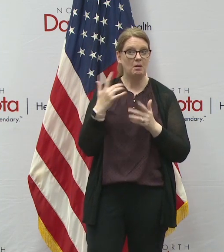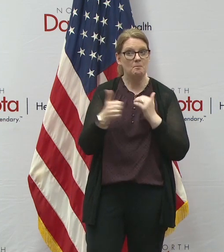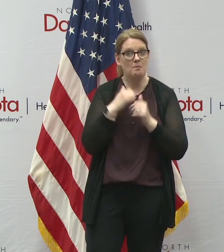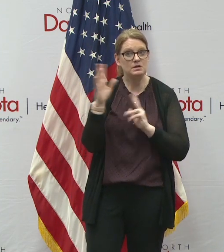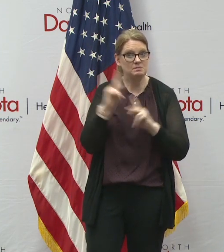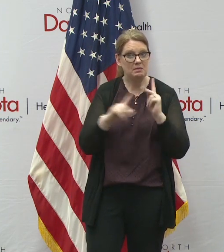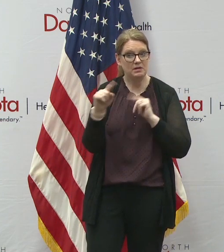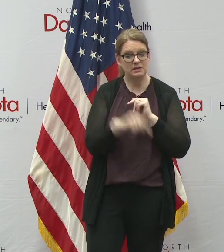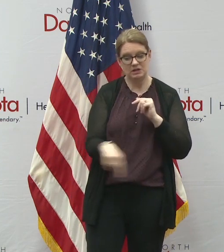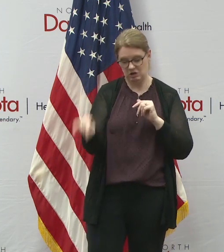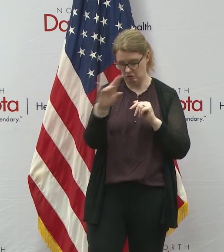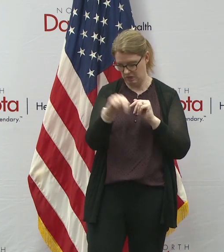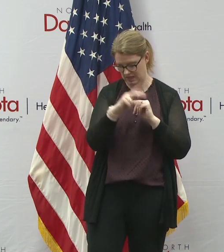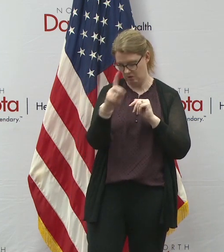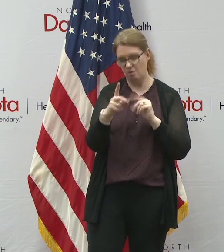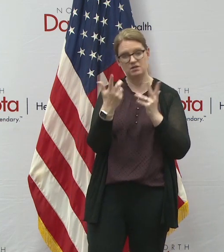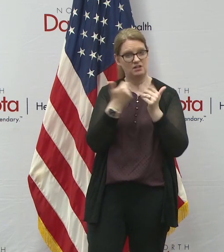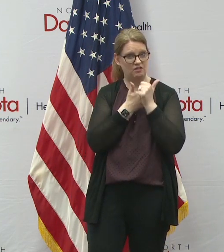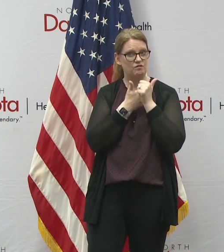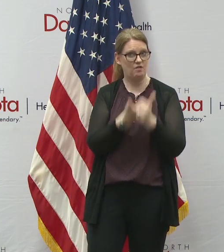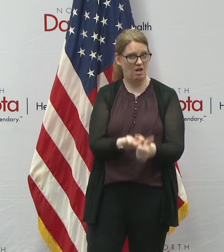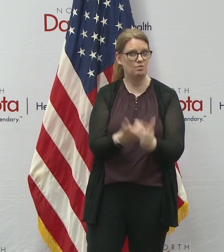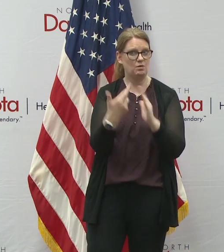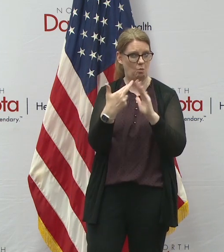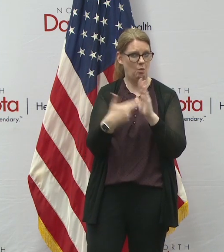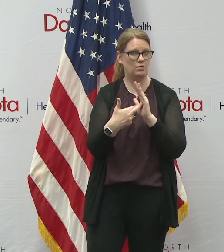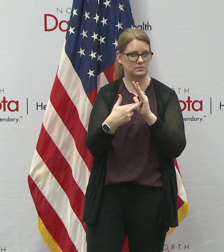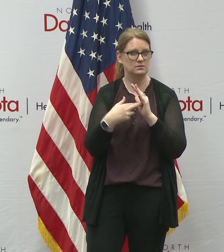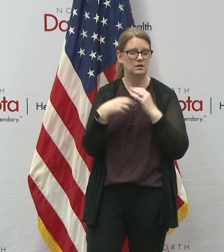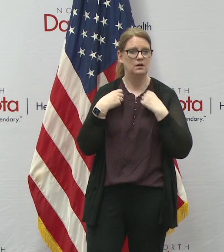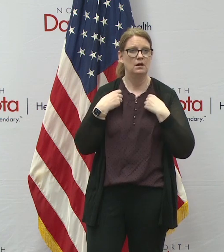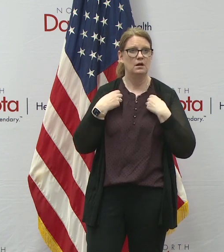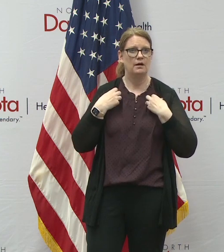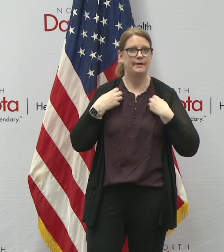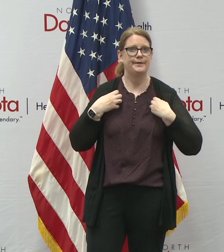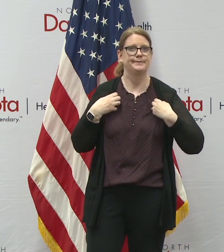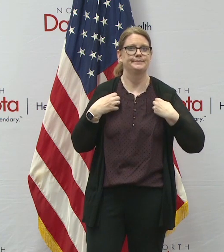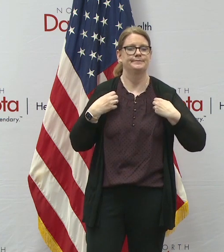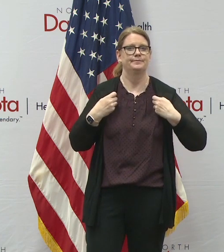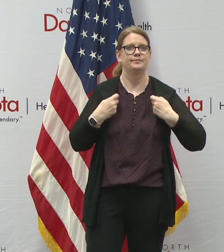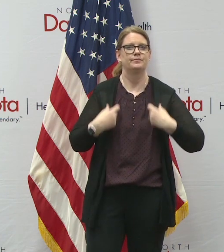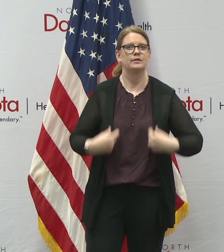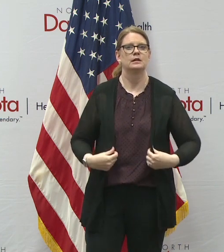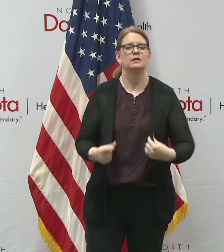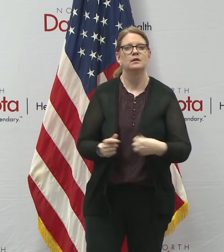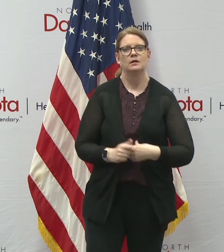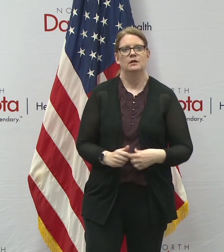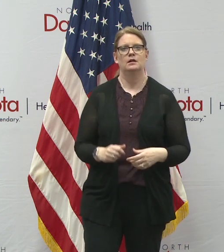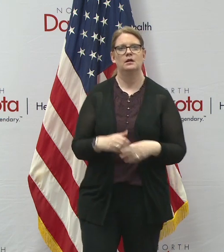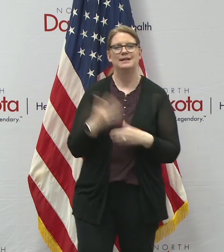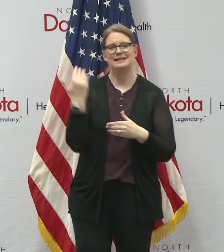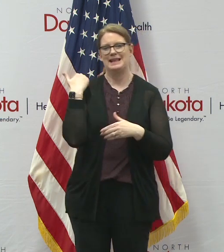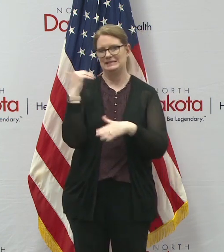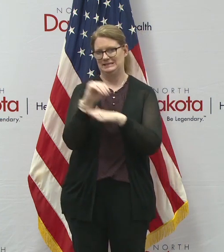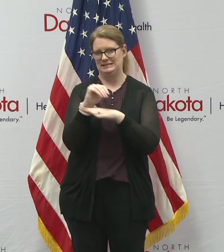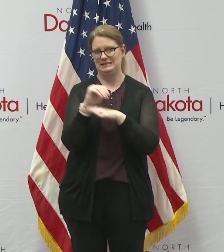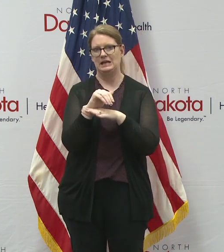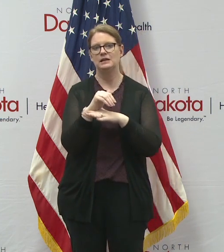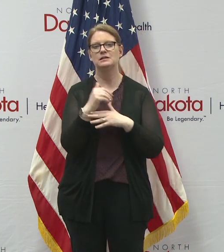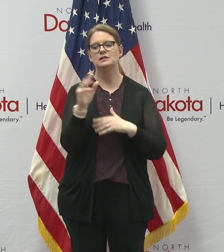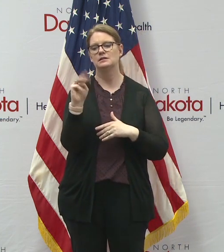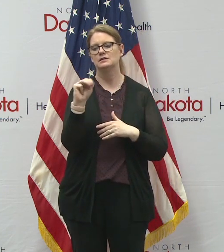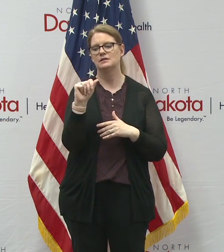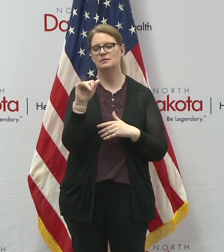are following the guidelines, and I understand. Last night we had a great conversation with the